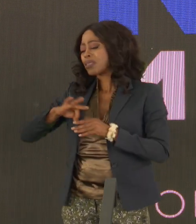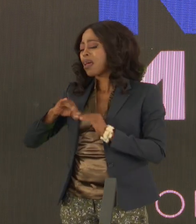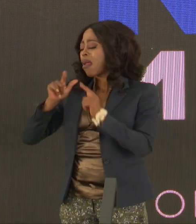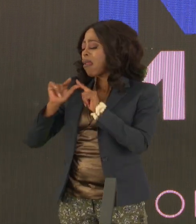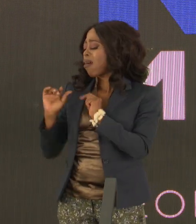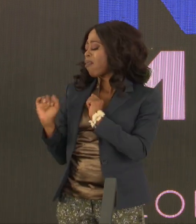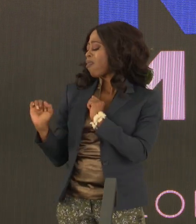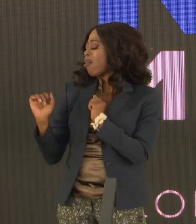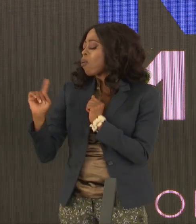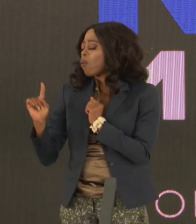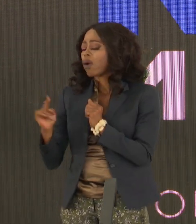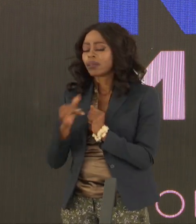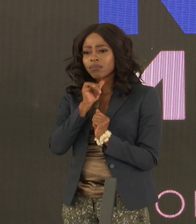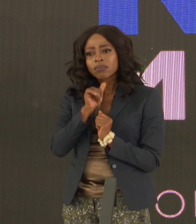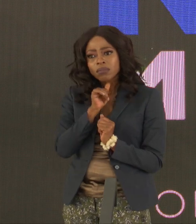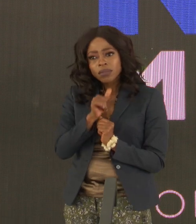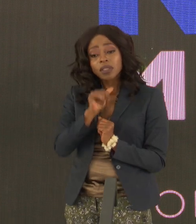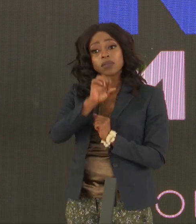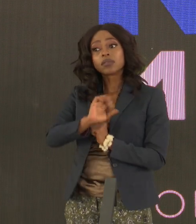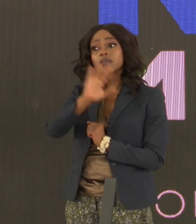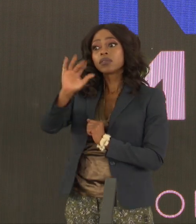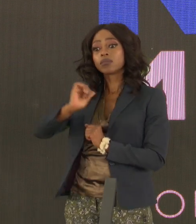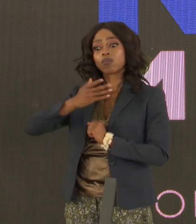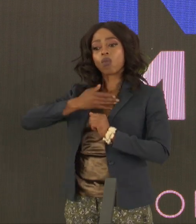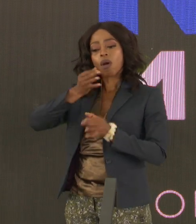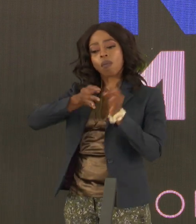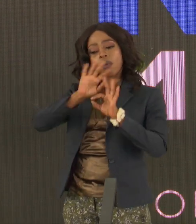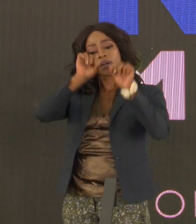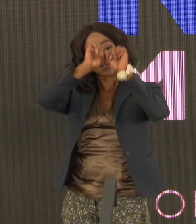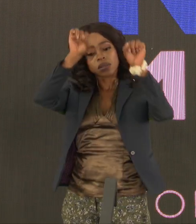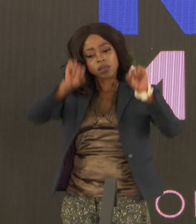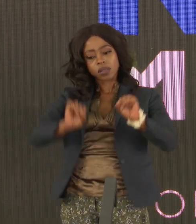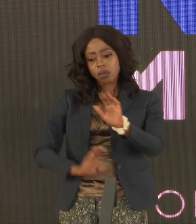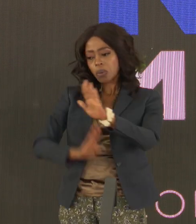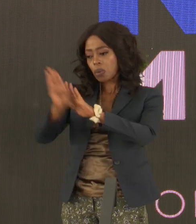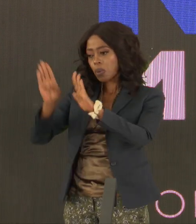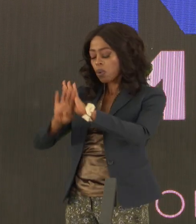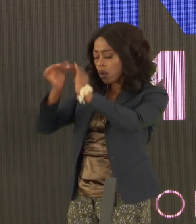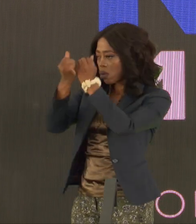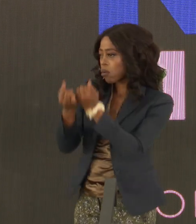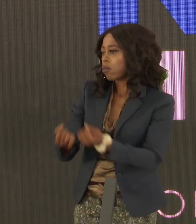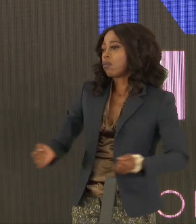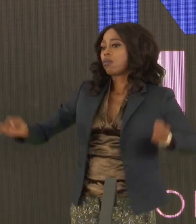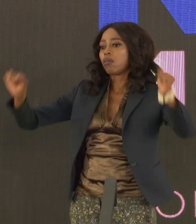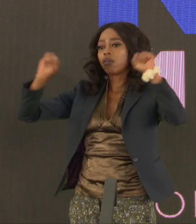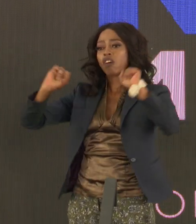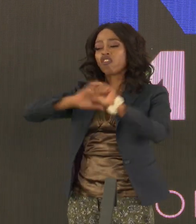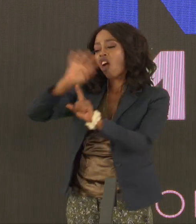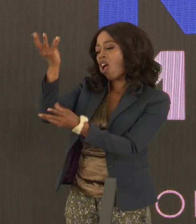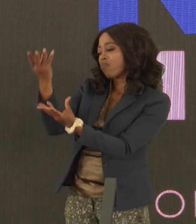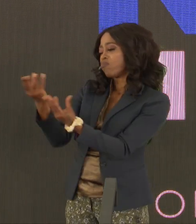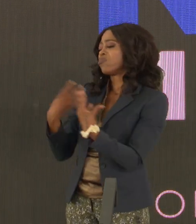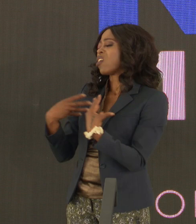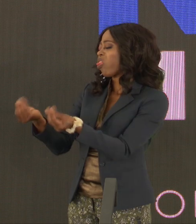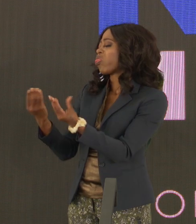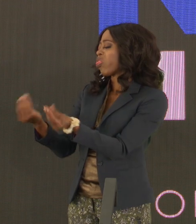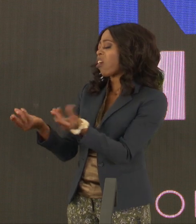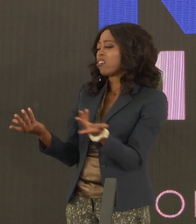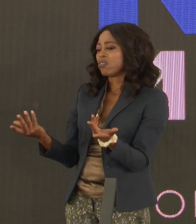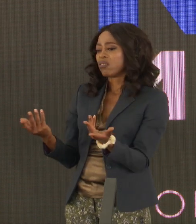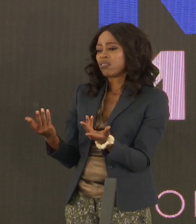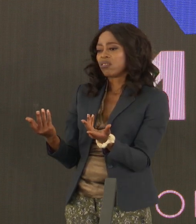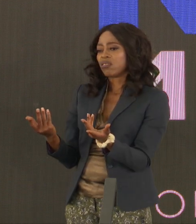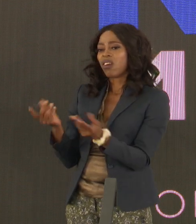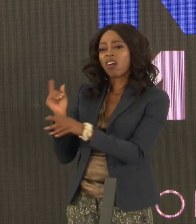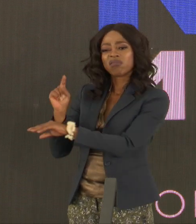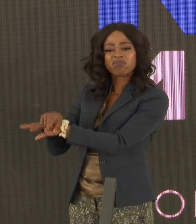level. South Africans want a political system that grows democracy, not undermine it.